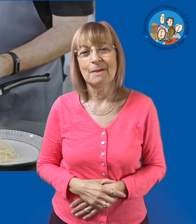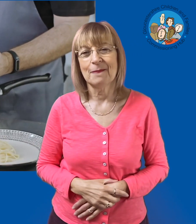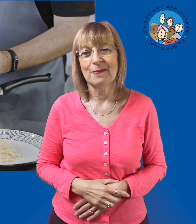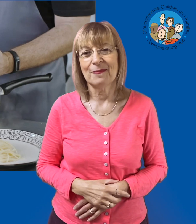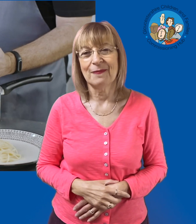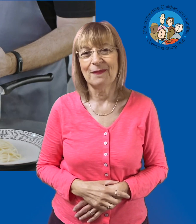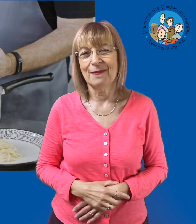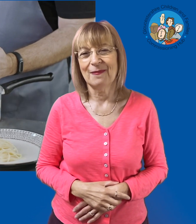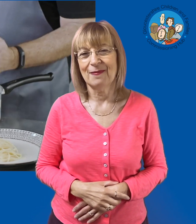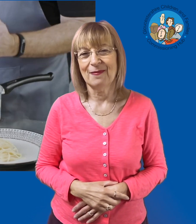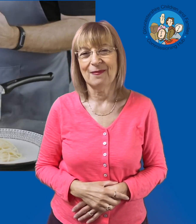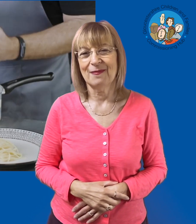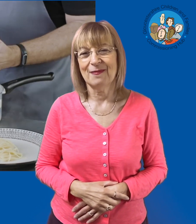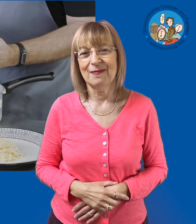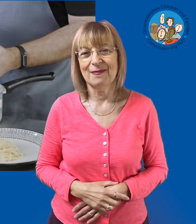2 curls.